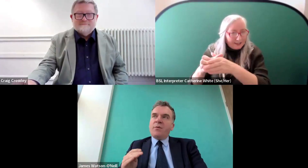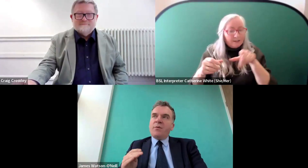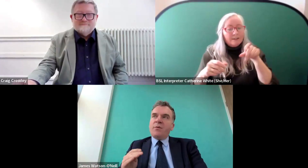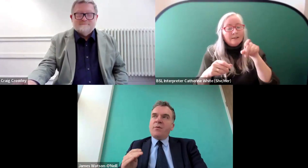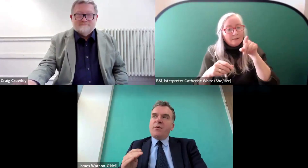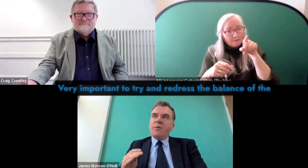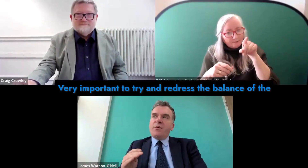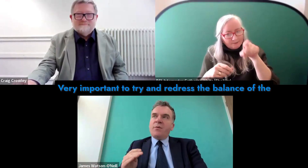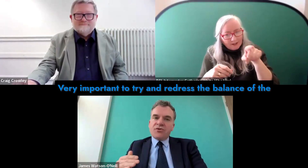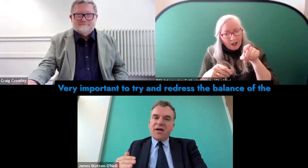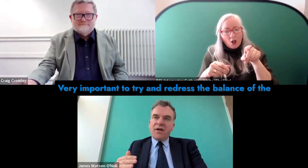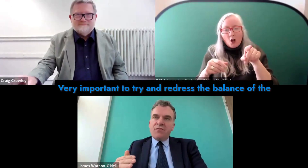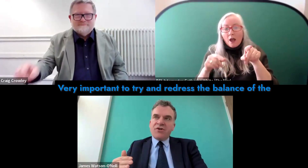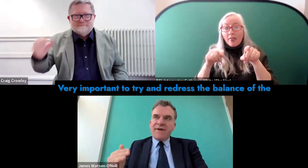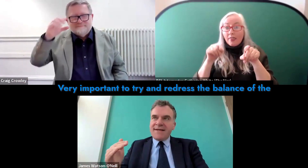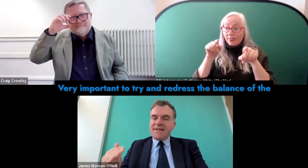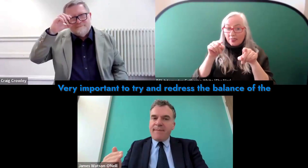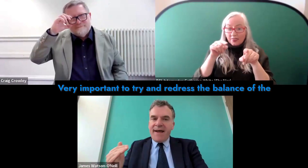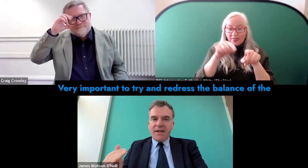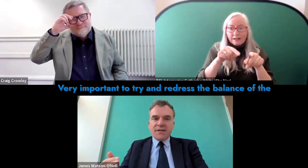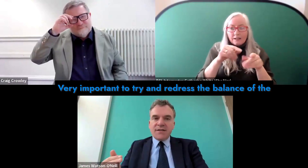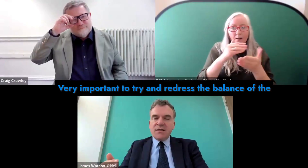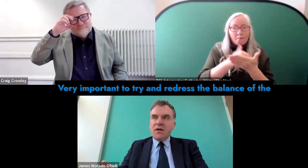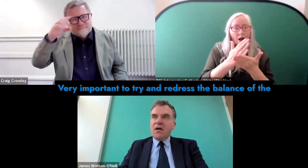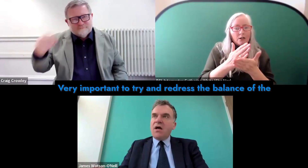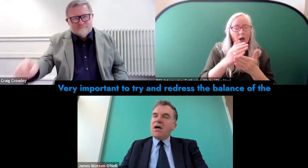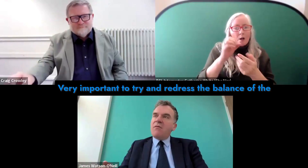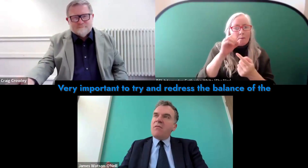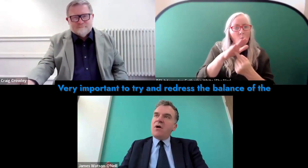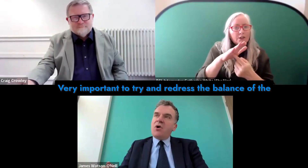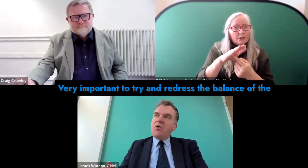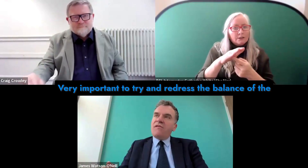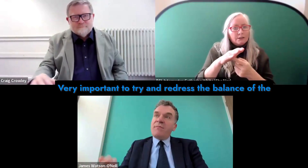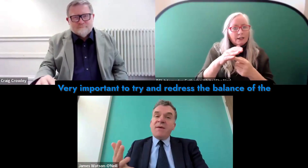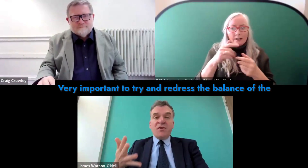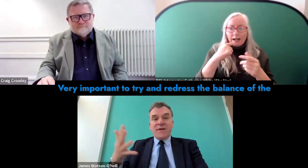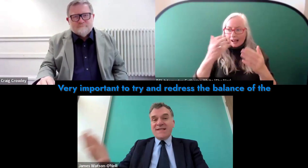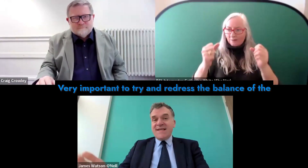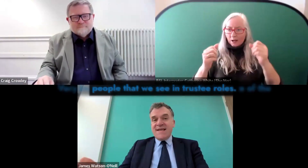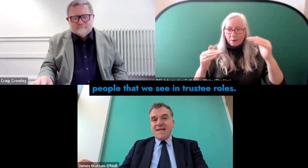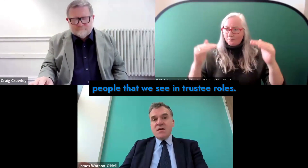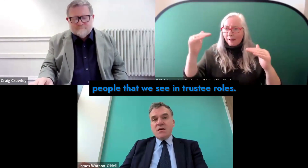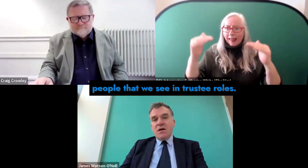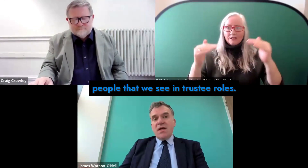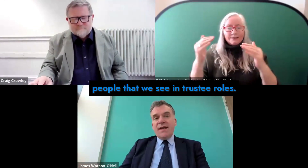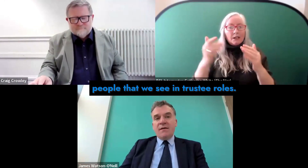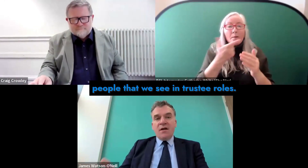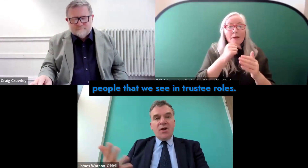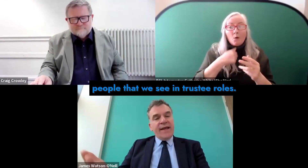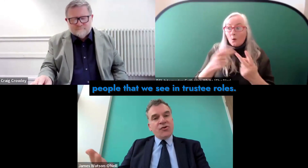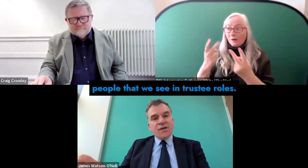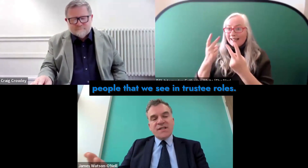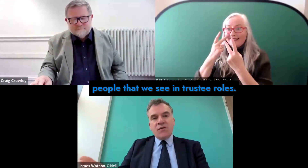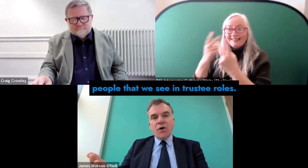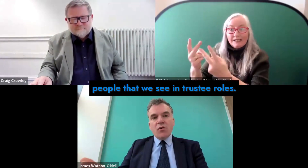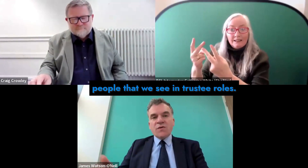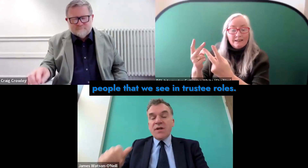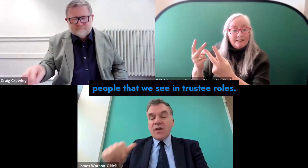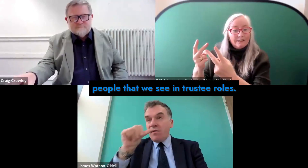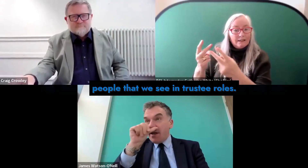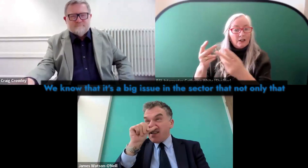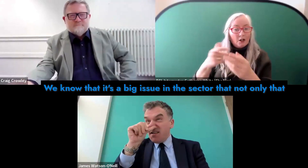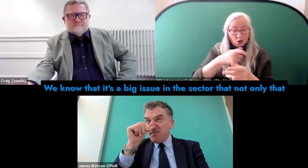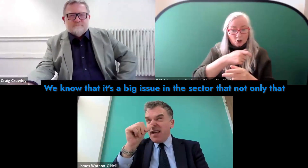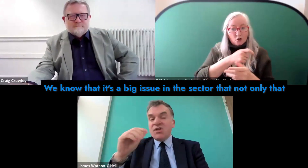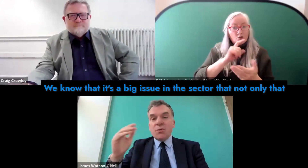It was very important to try and redress the balance of the people that we see in